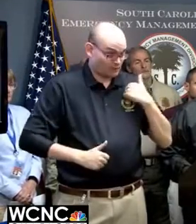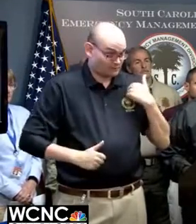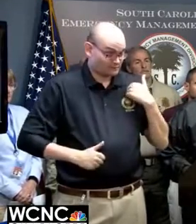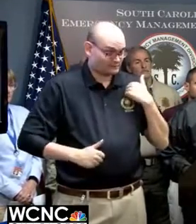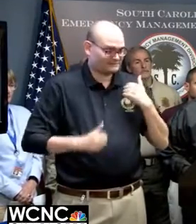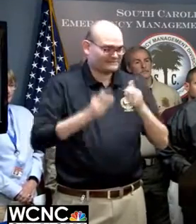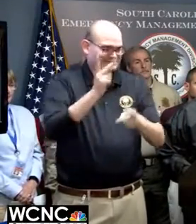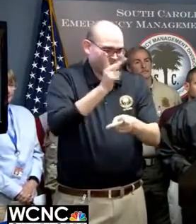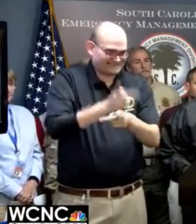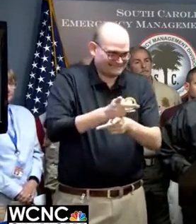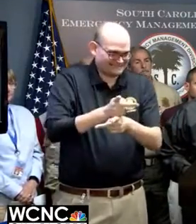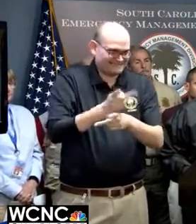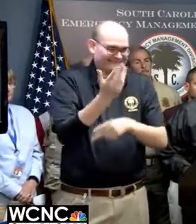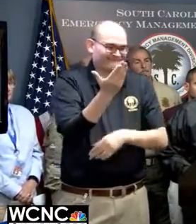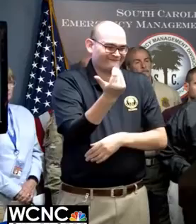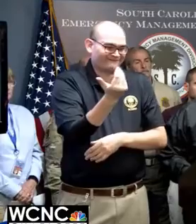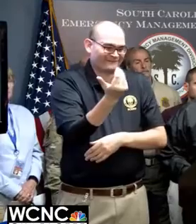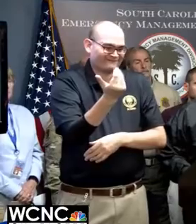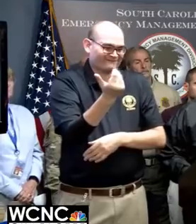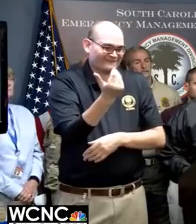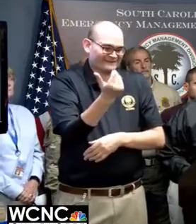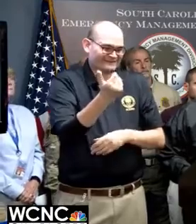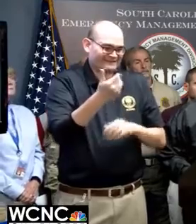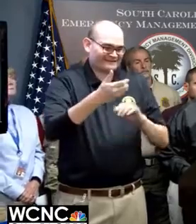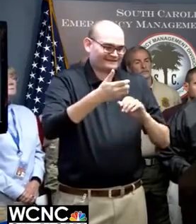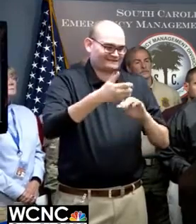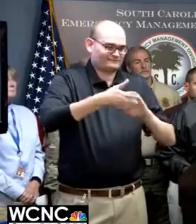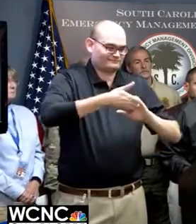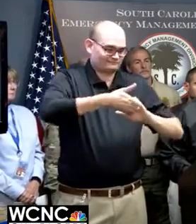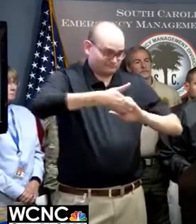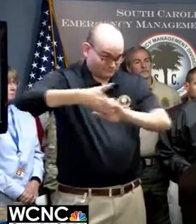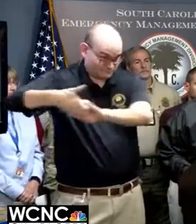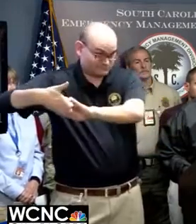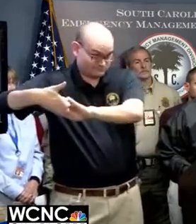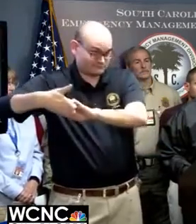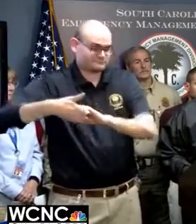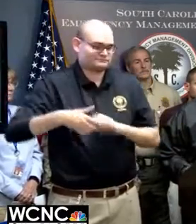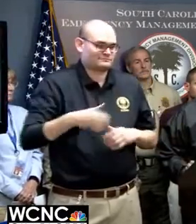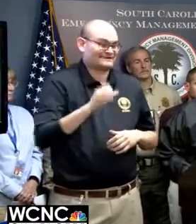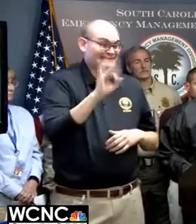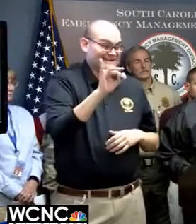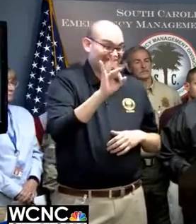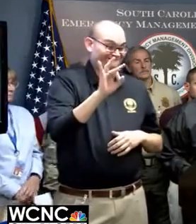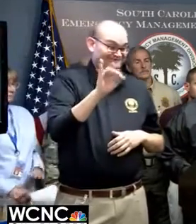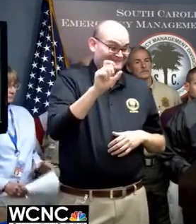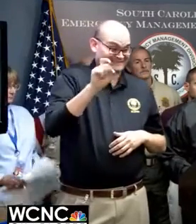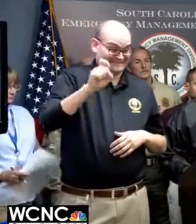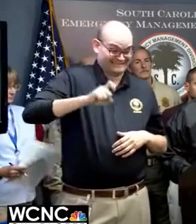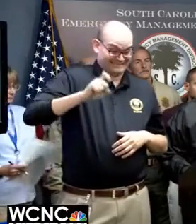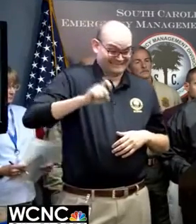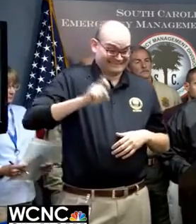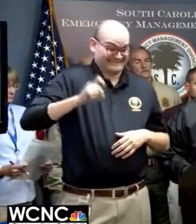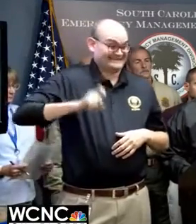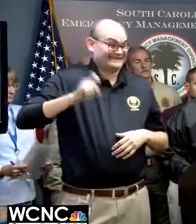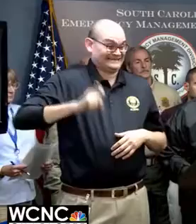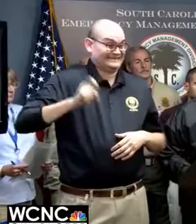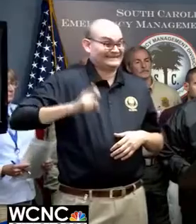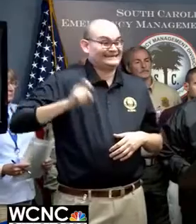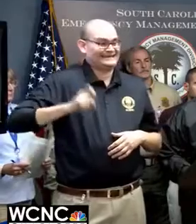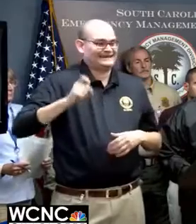15 wreckers because we will need those for quick clearance for the return of the out-of-state